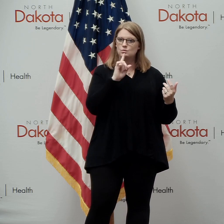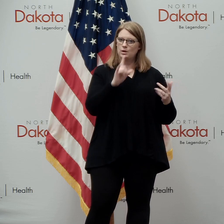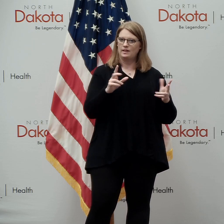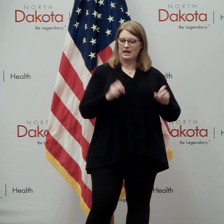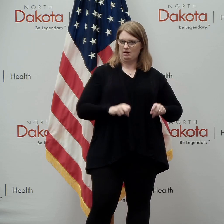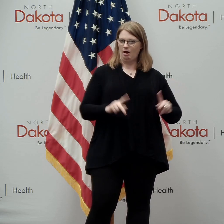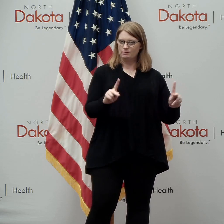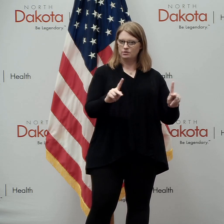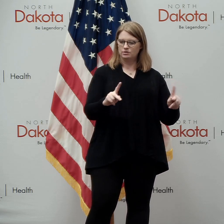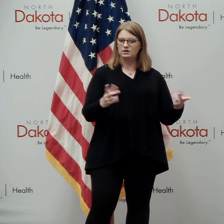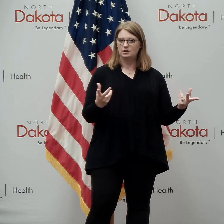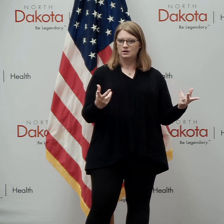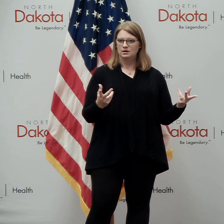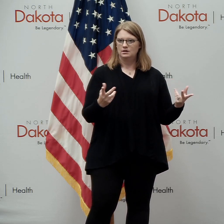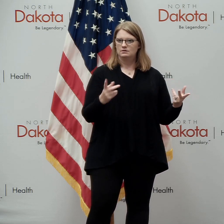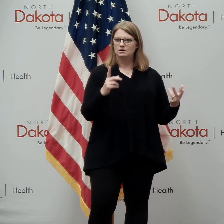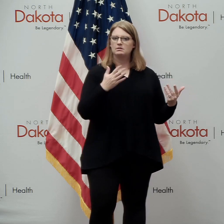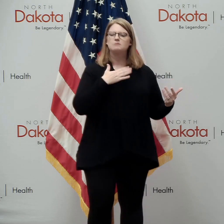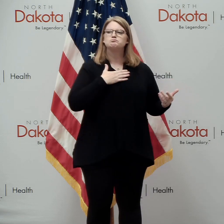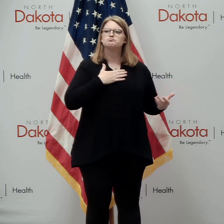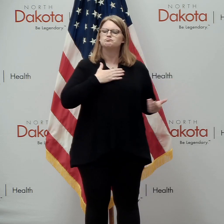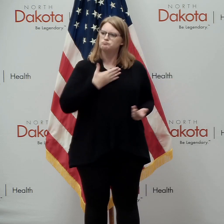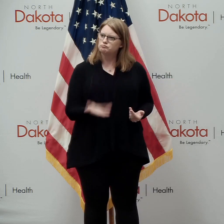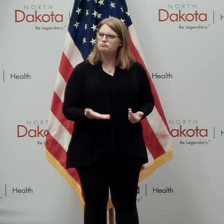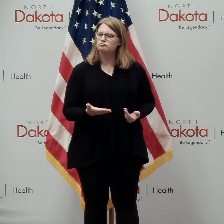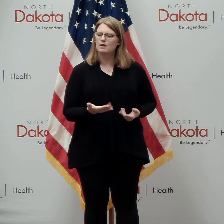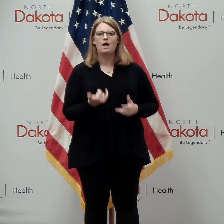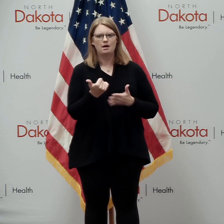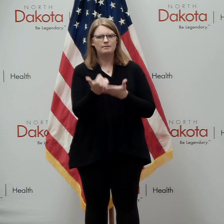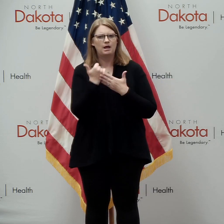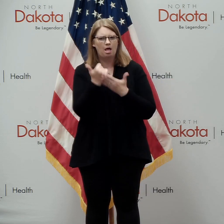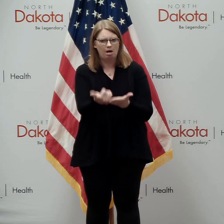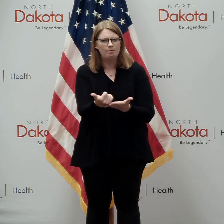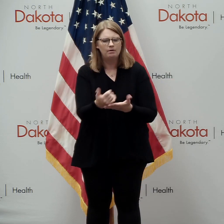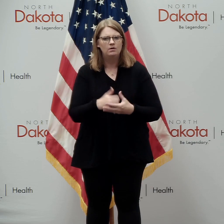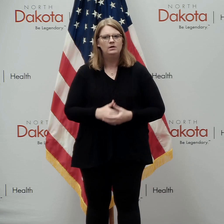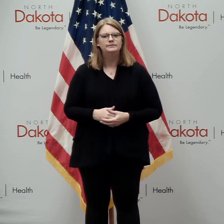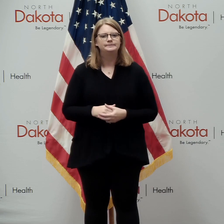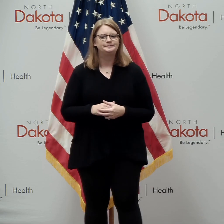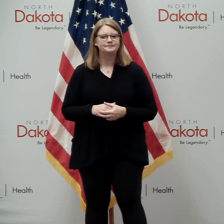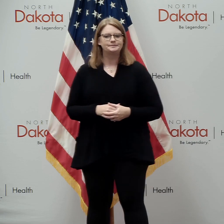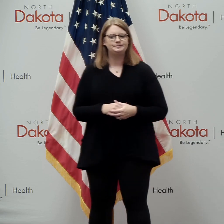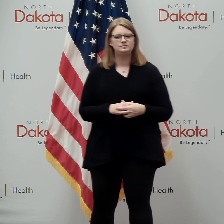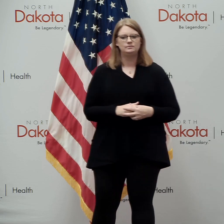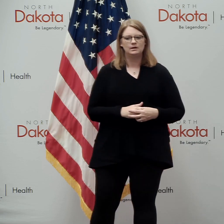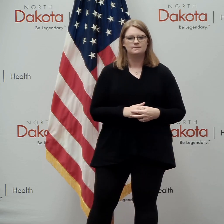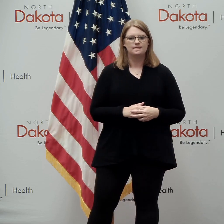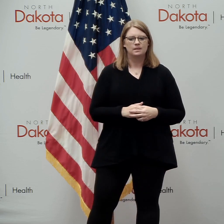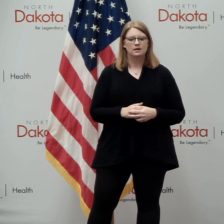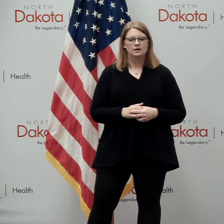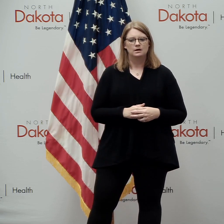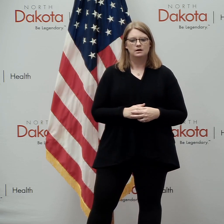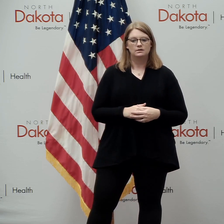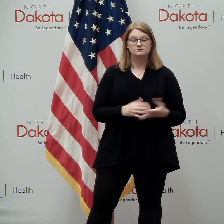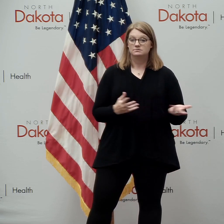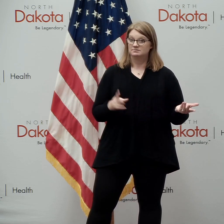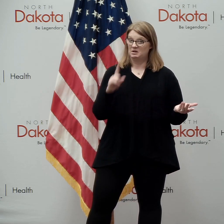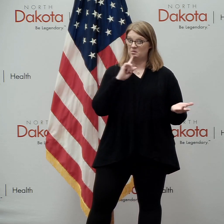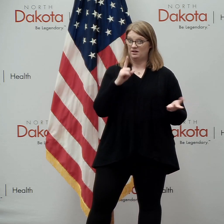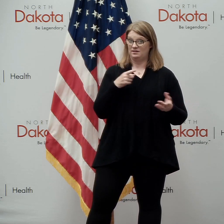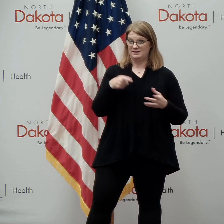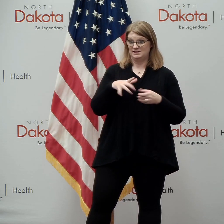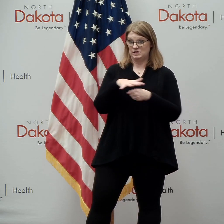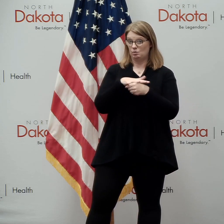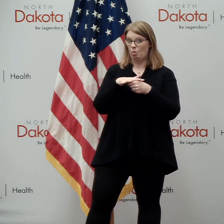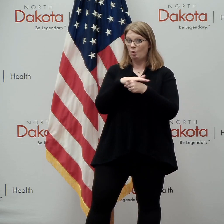here again to step up and help do your part. We're certainly again understand that this comes down to local